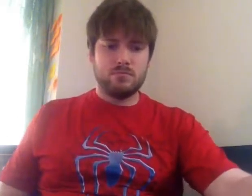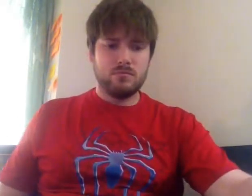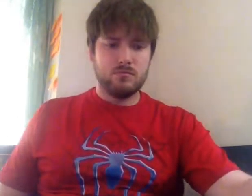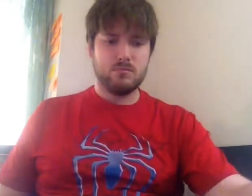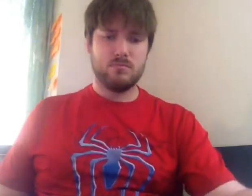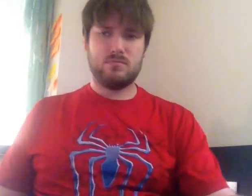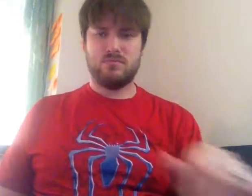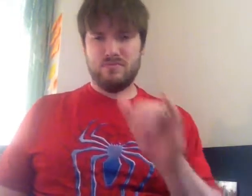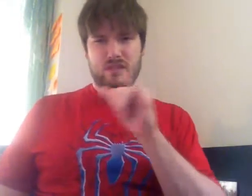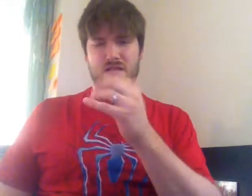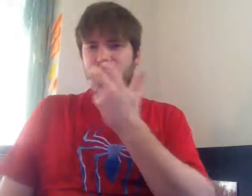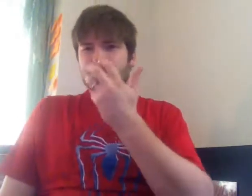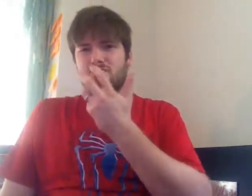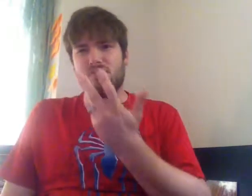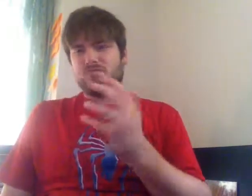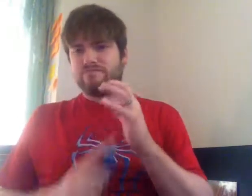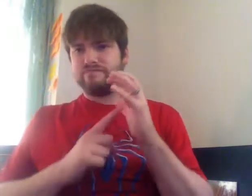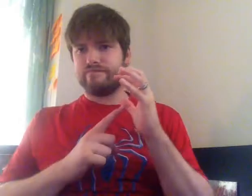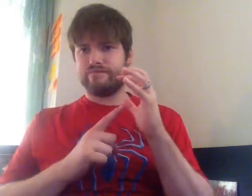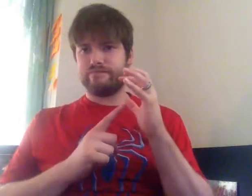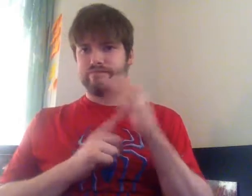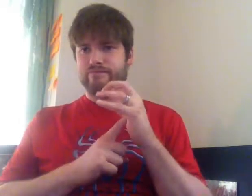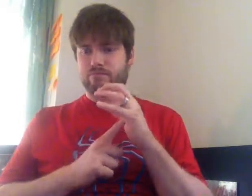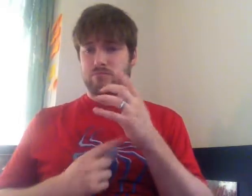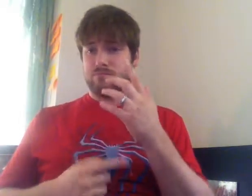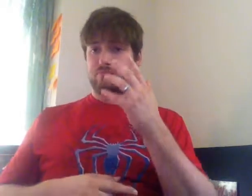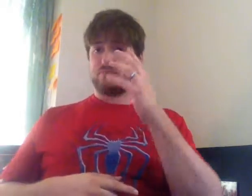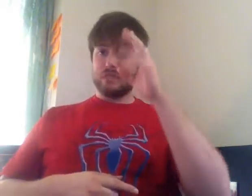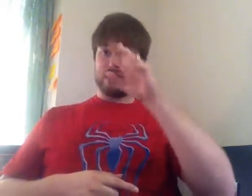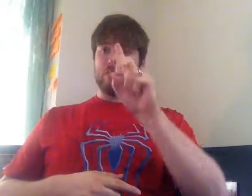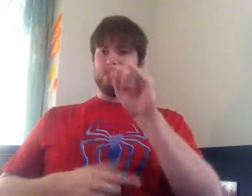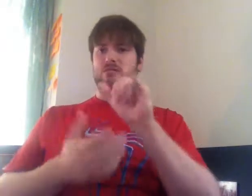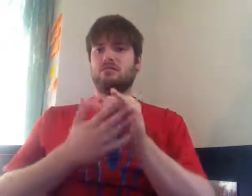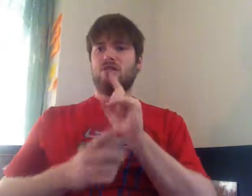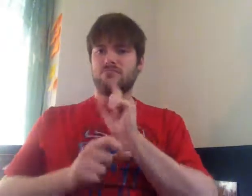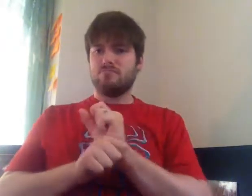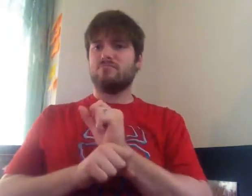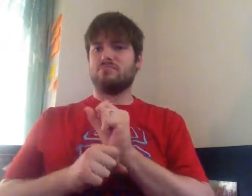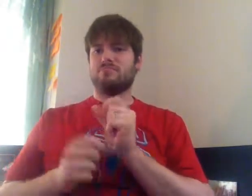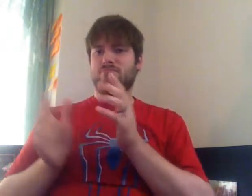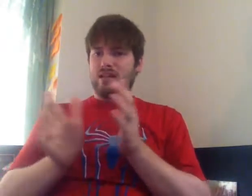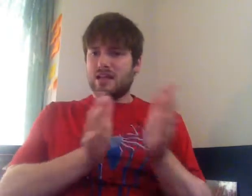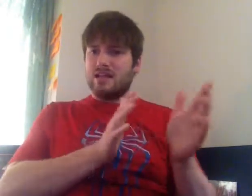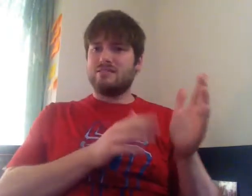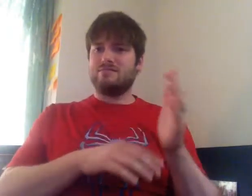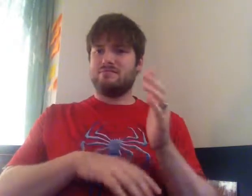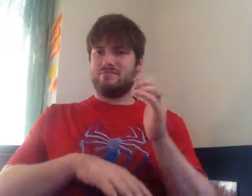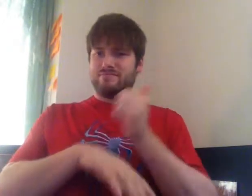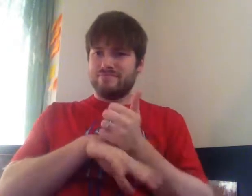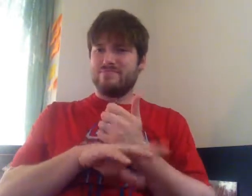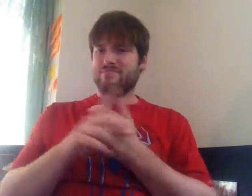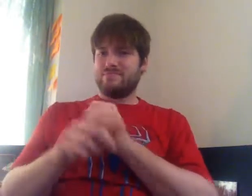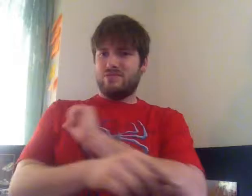continue as we make our way through the late morning hours, hopefully letting up as we get to the hour. So it looks like there was a little bit of movement in this jogging a bit more towards the